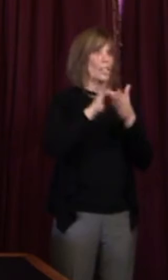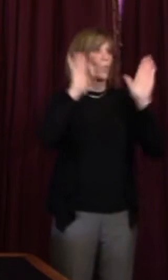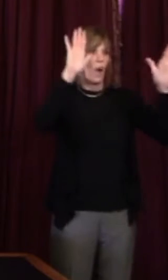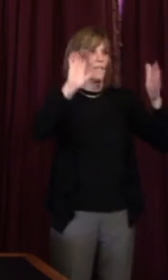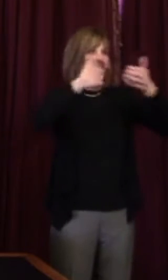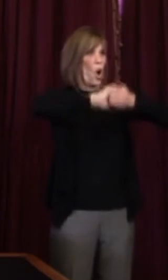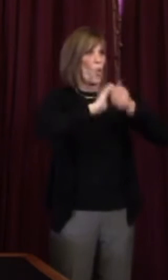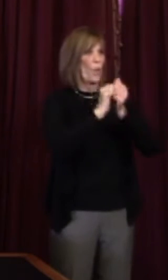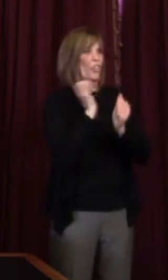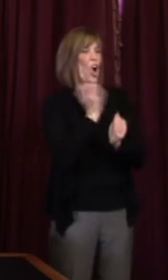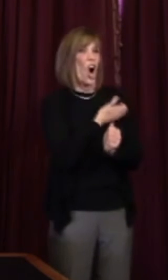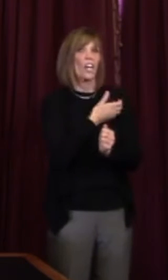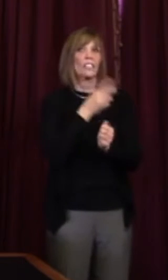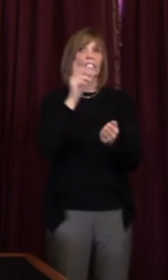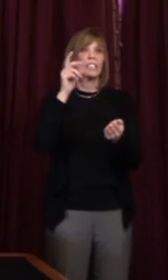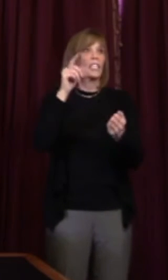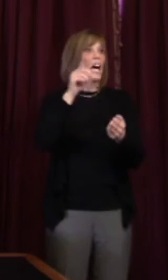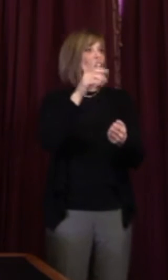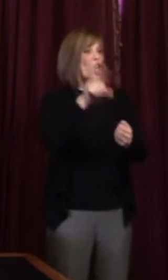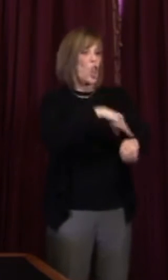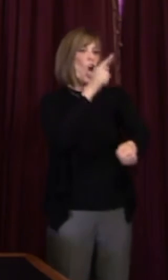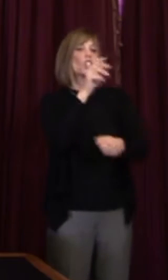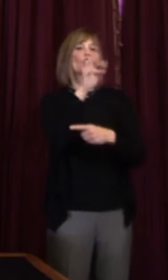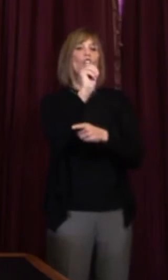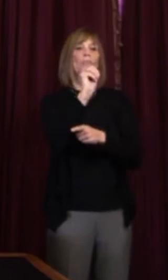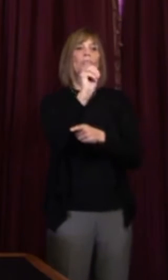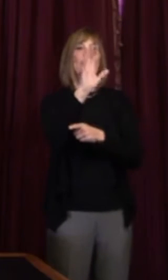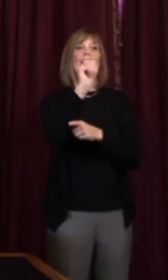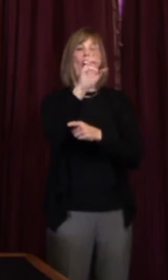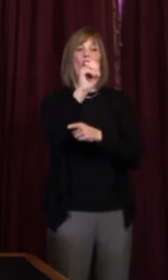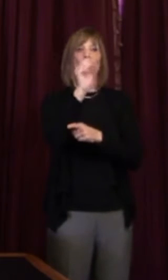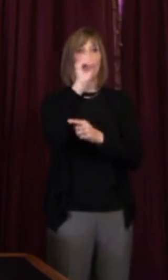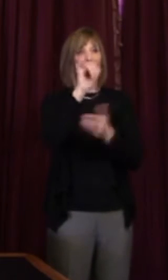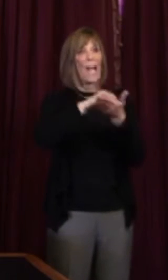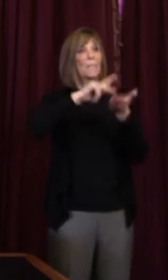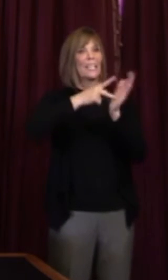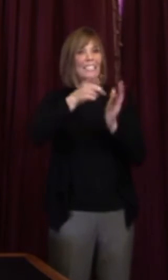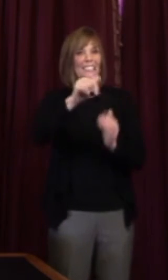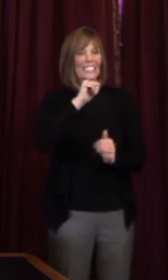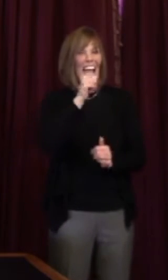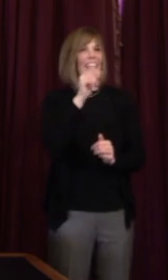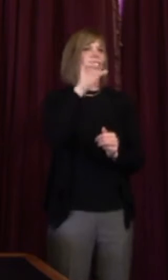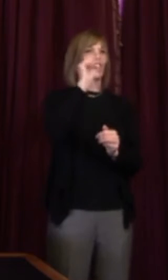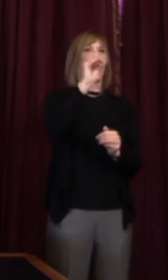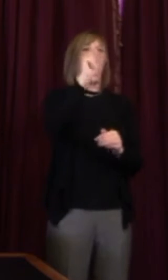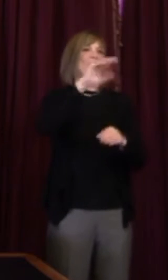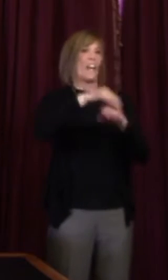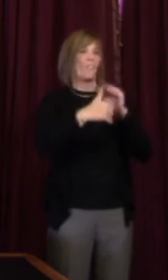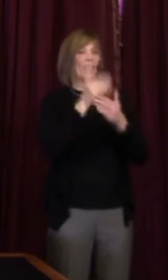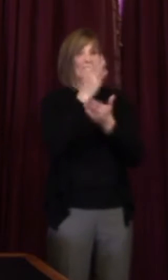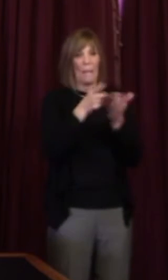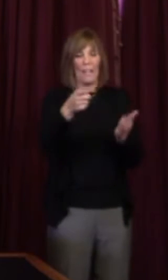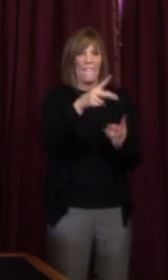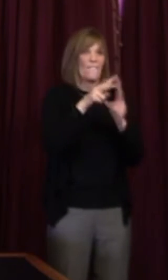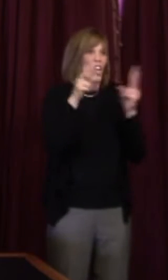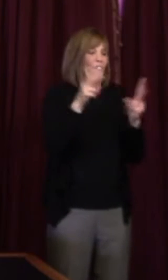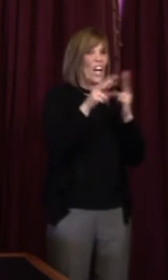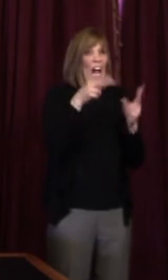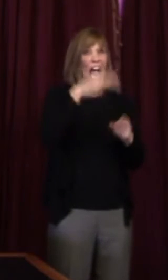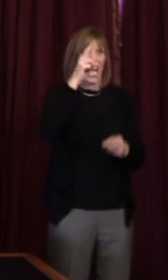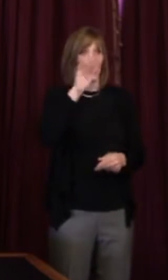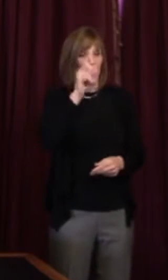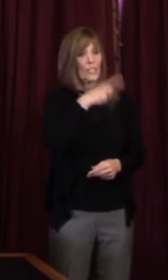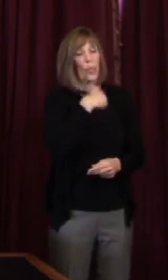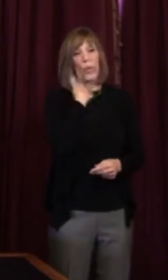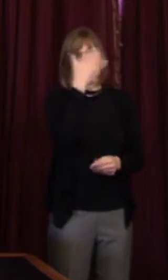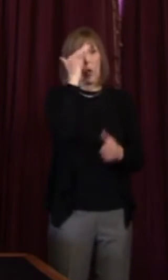our long-term care facilities because it's not as intrusive for some, you know, residents that are very vulnerable, and we